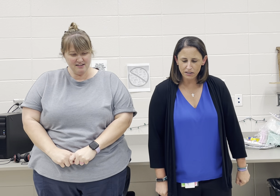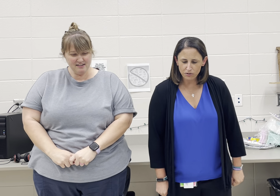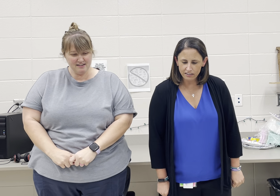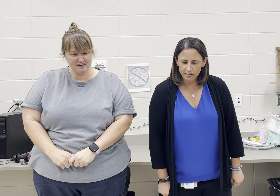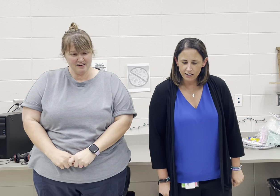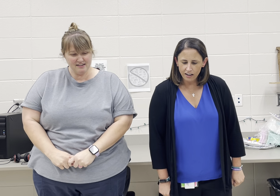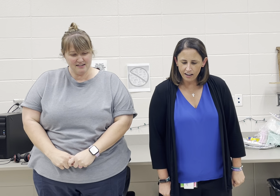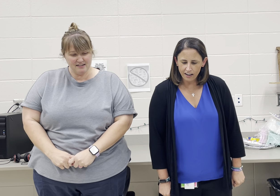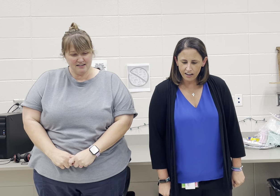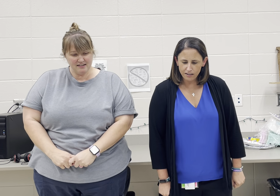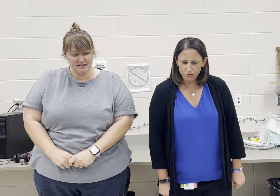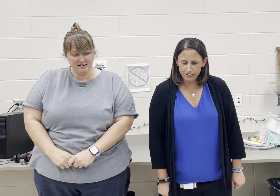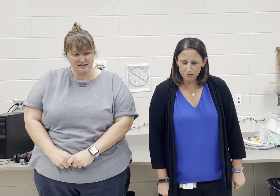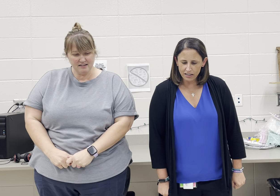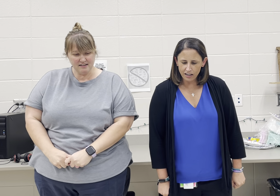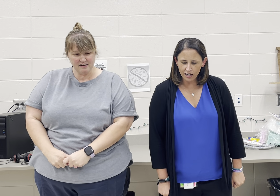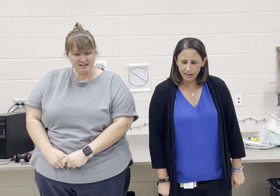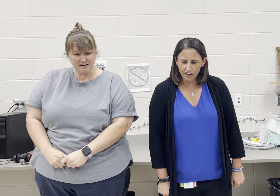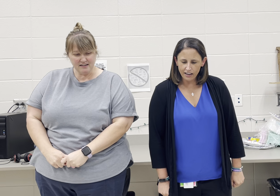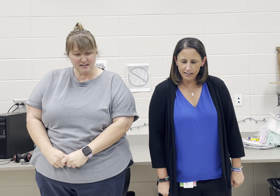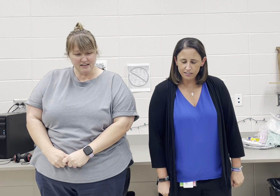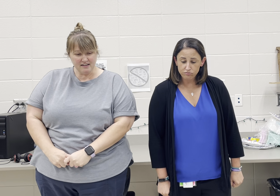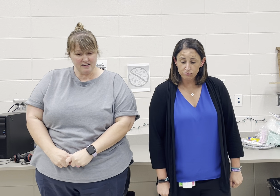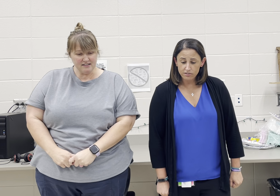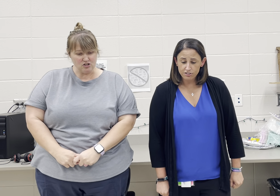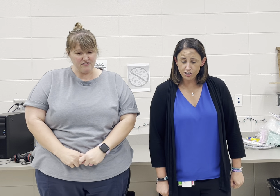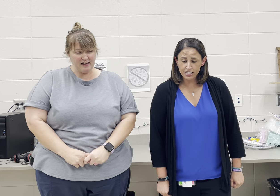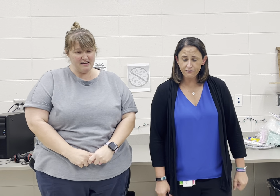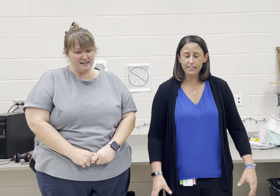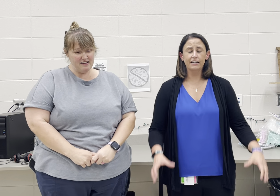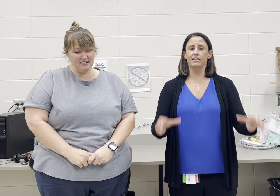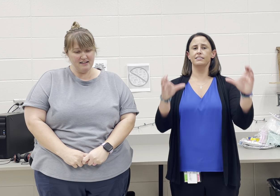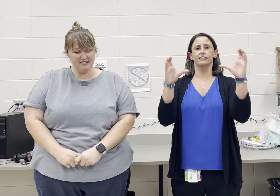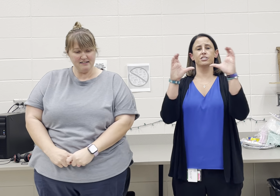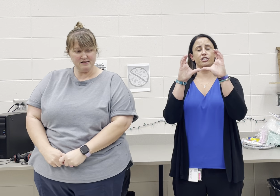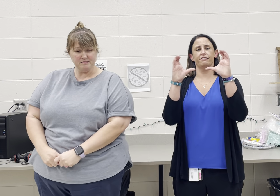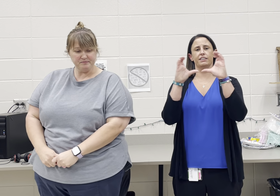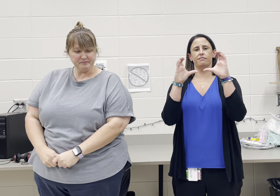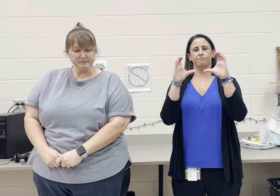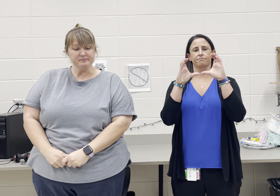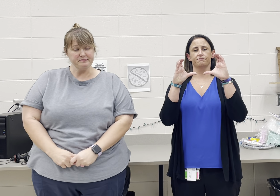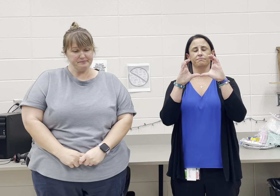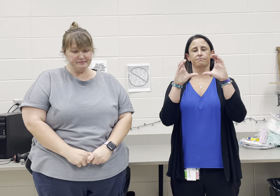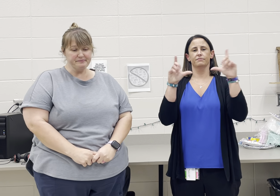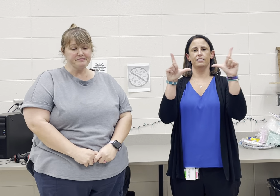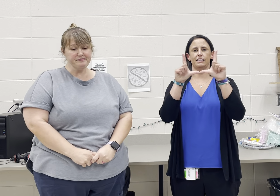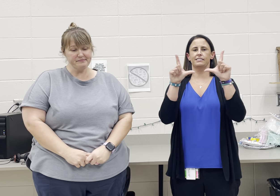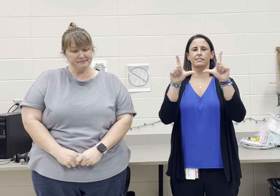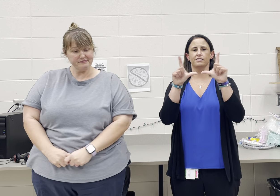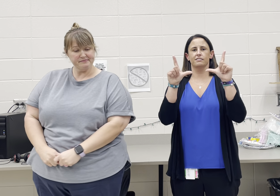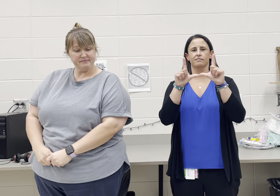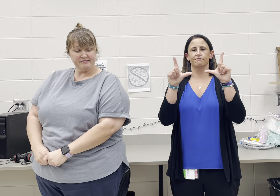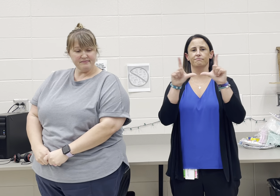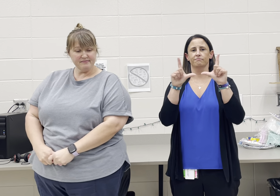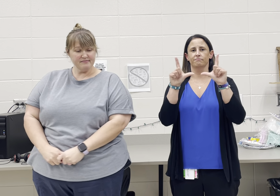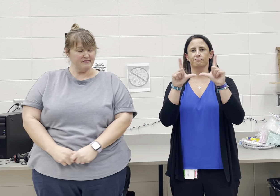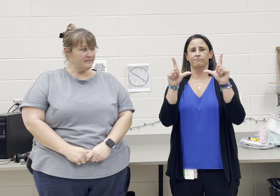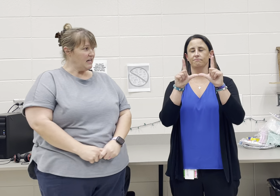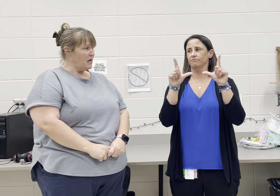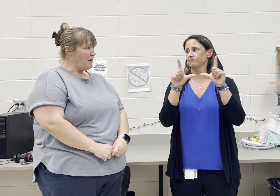way. Where am I? Certificate and license. Certificate. License. A